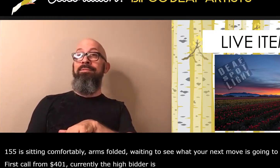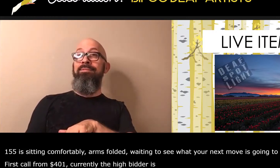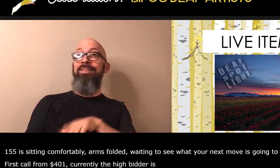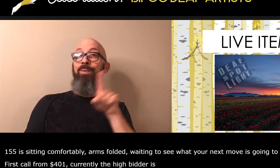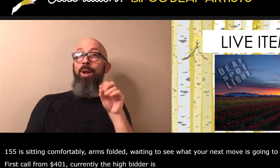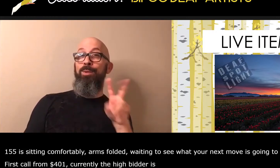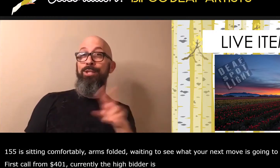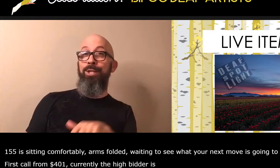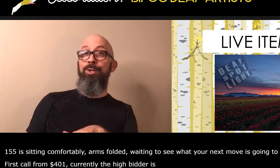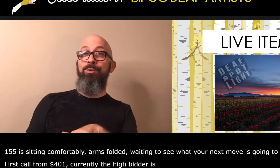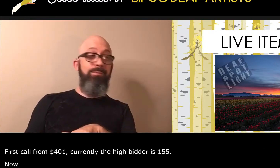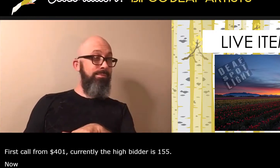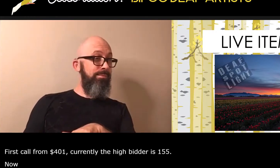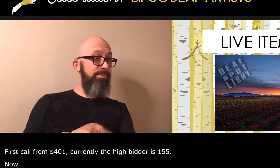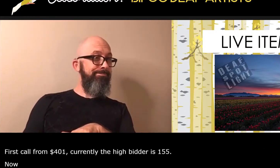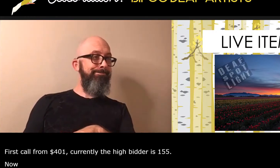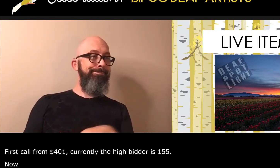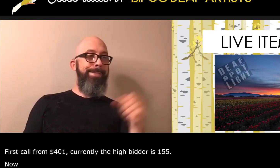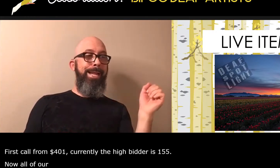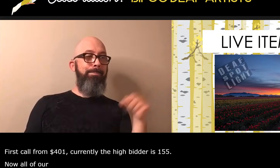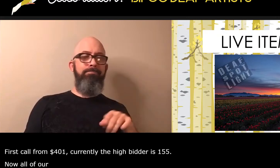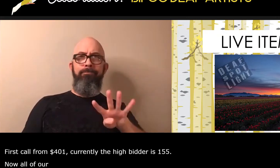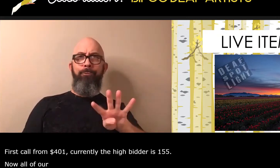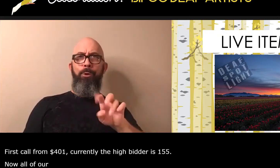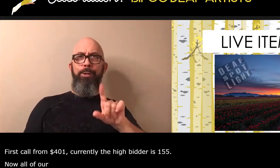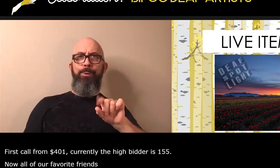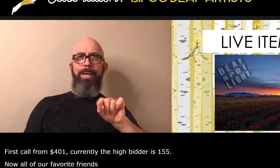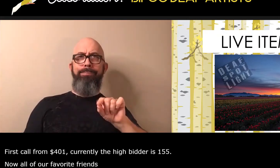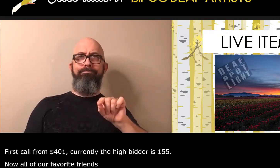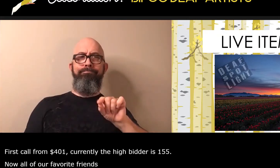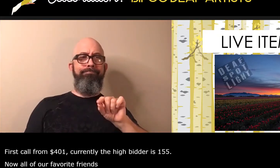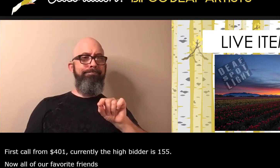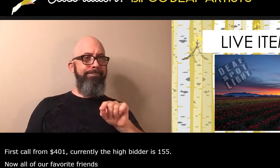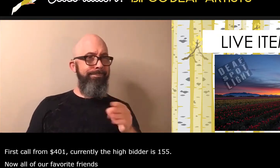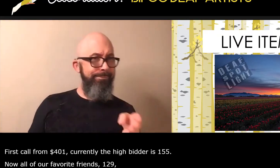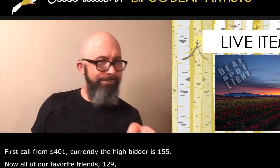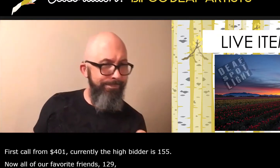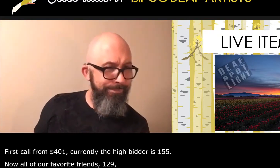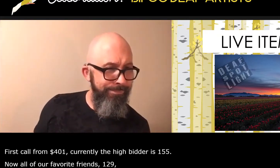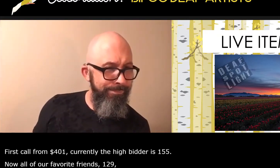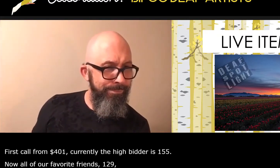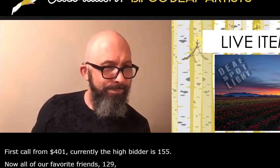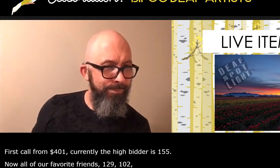Now, all of our favorite friends, 129, 102, 166,